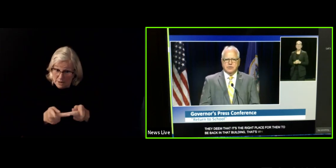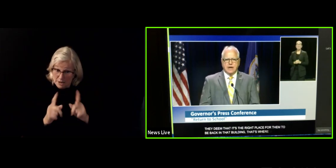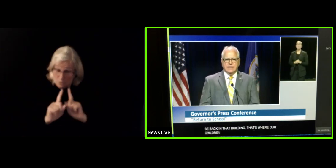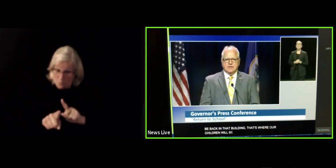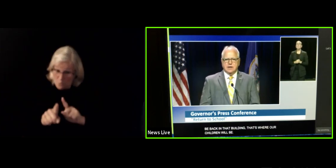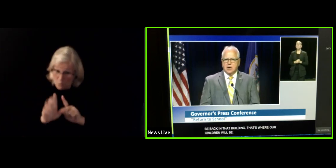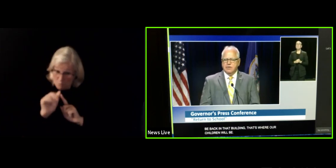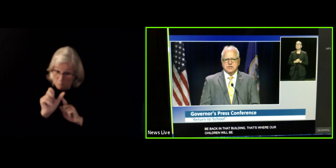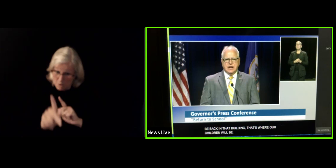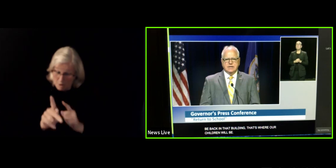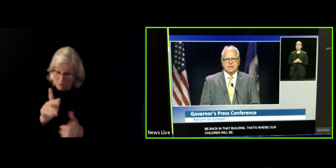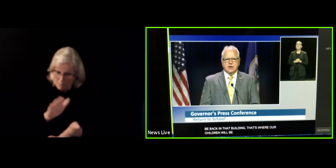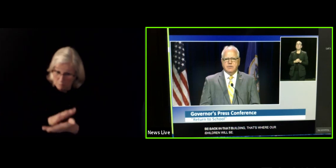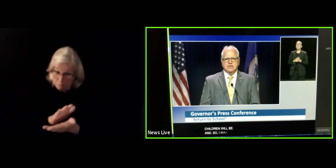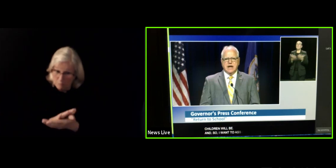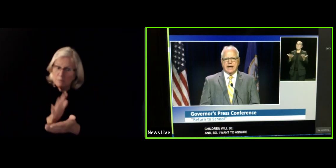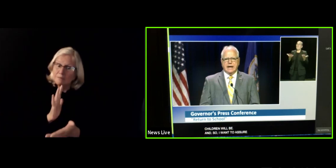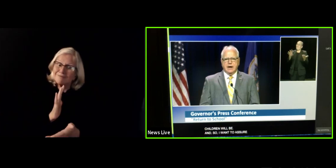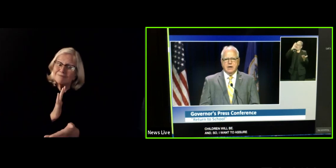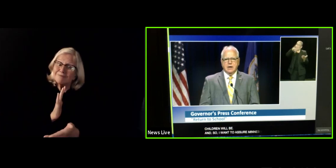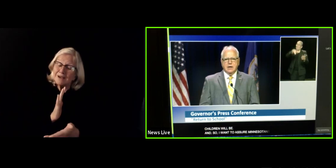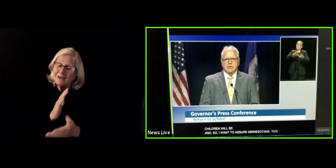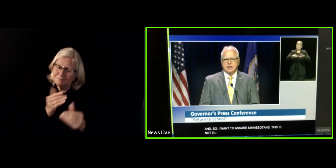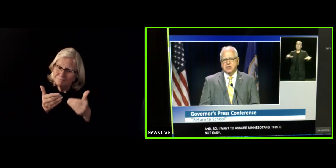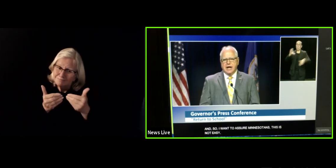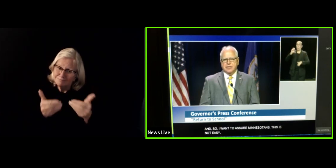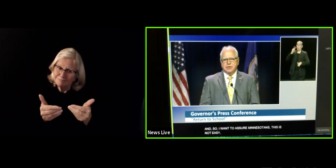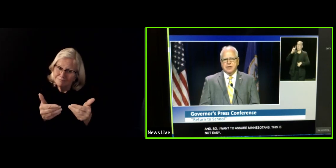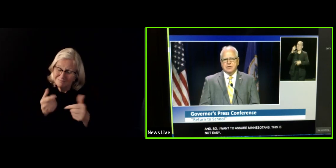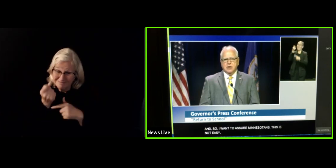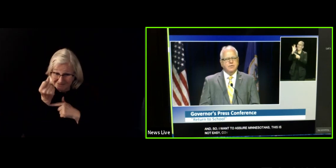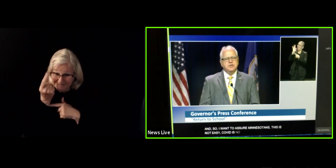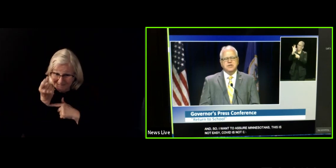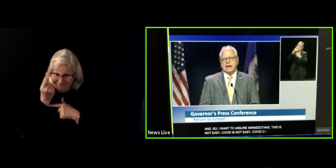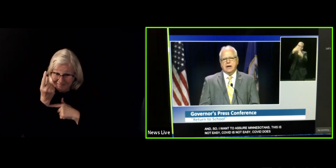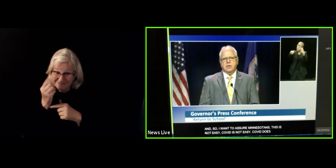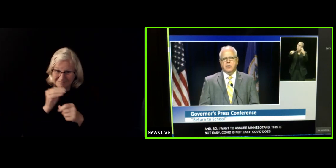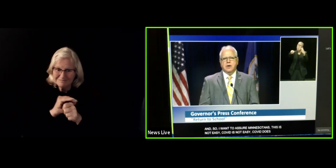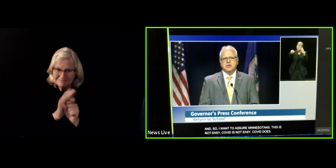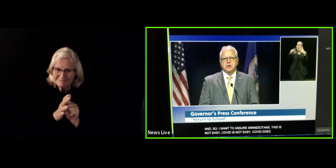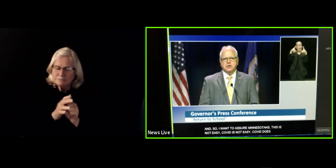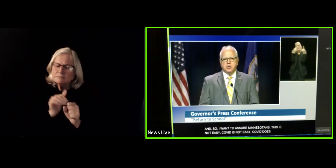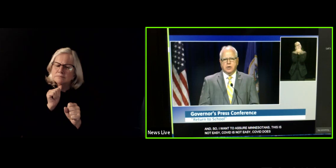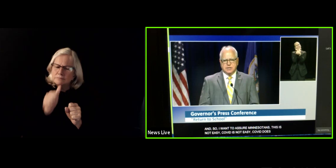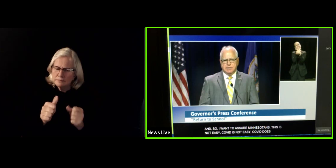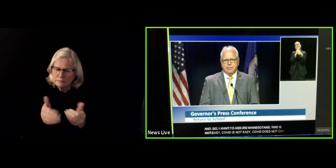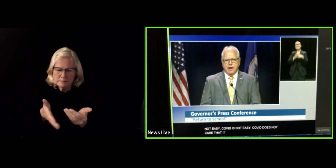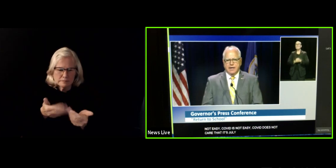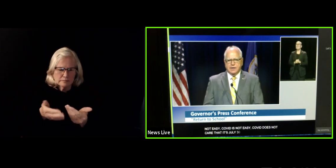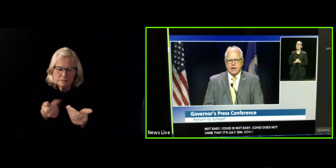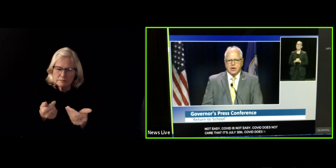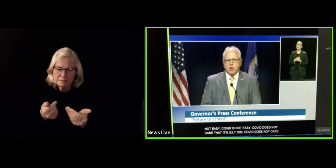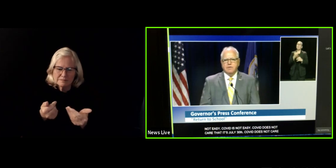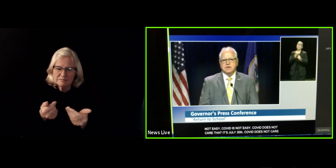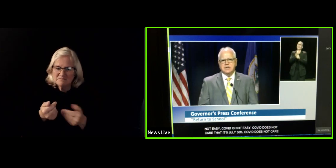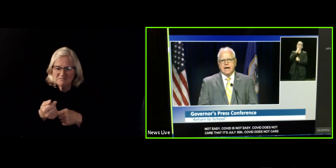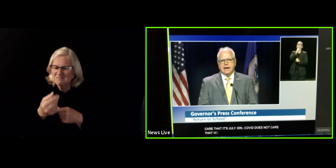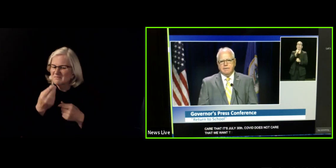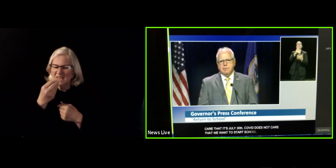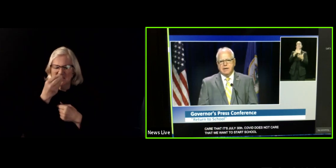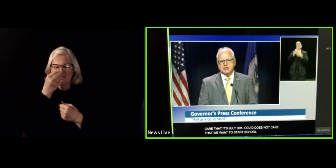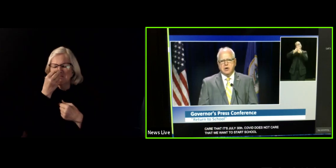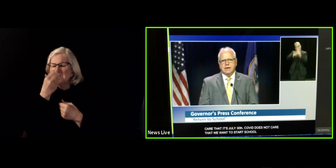is not easy. COVID is not easy. COVID does not care that it's July 30th. COVID does not care that we want to start school on September 8th. COVID does not